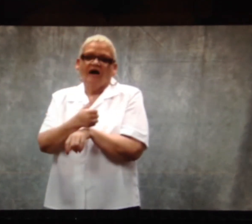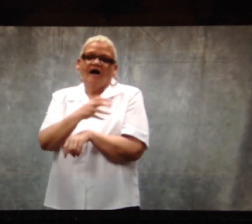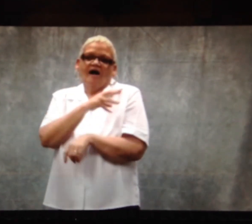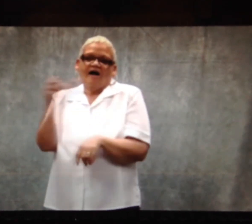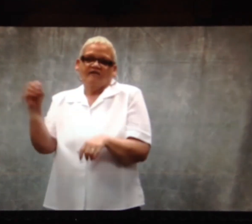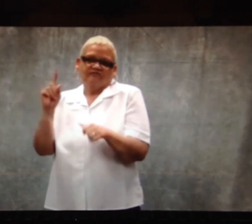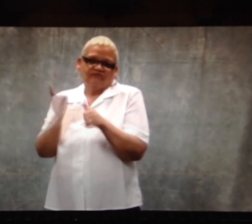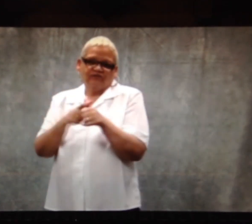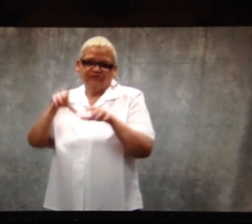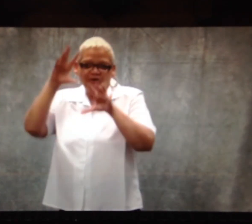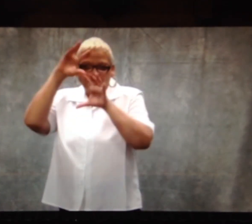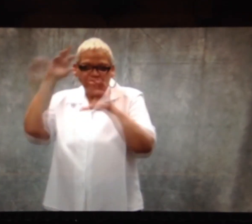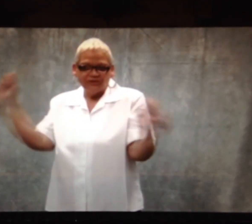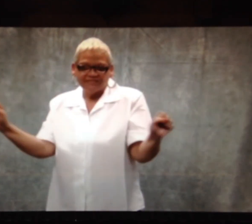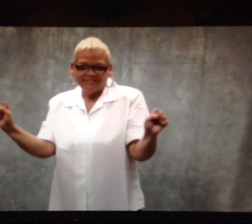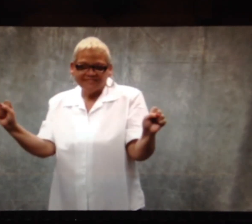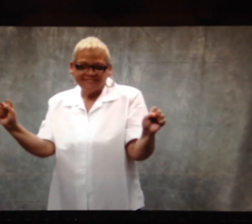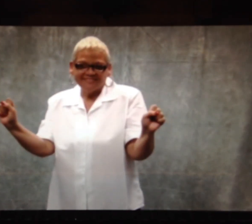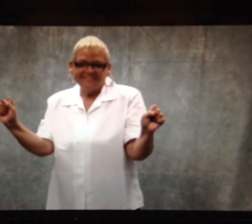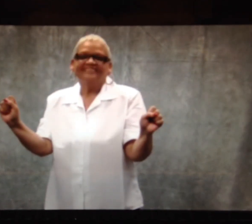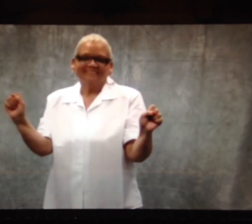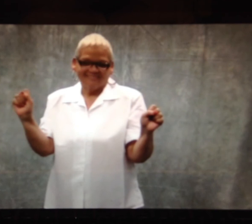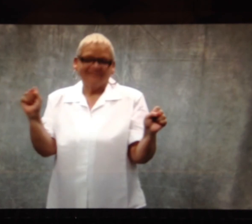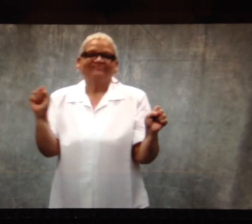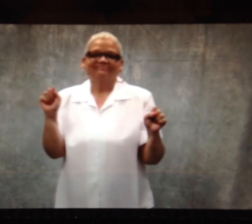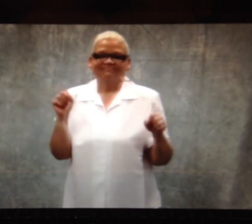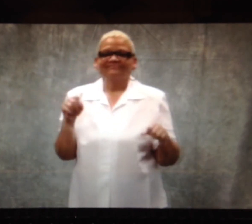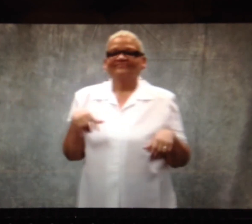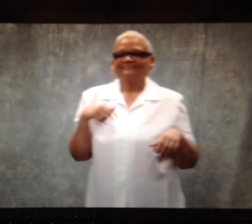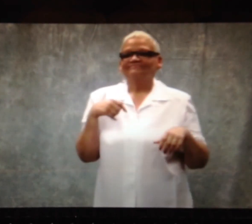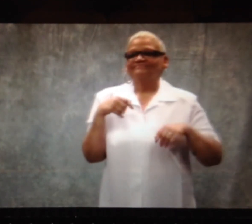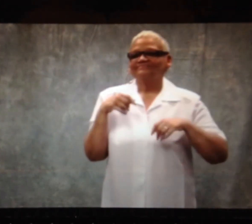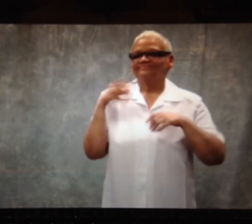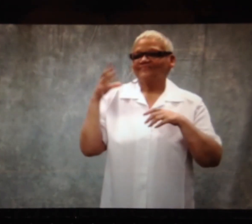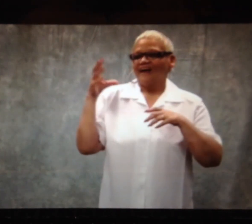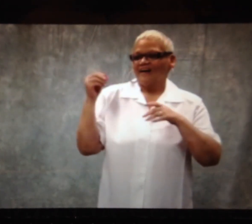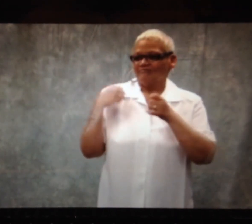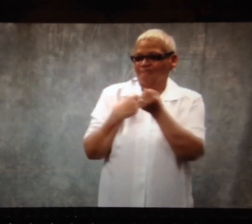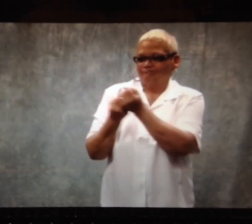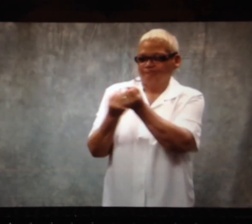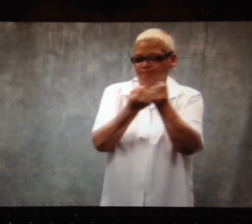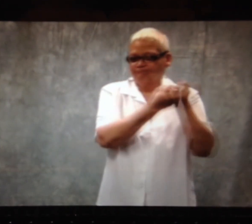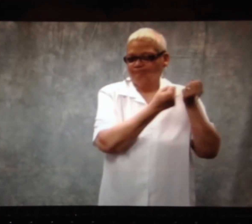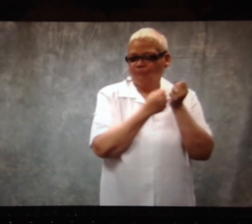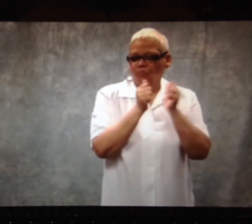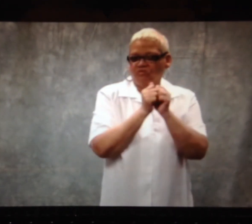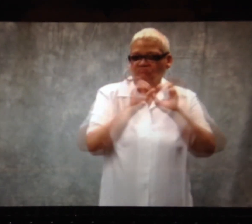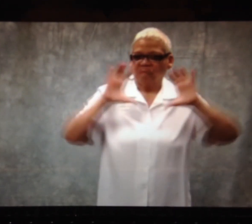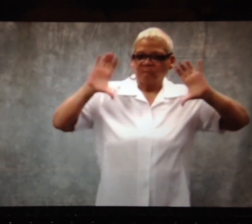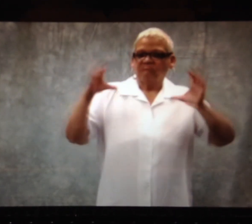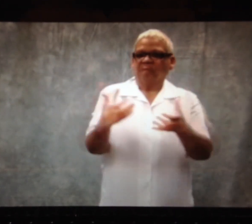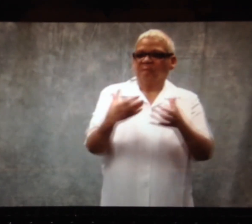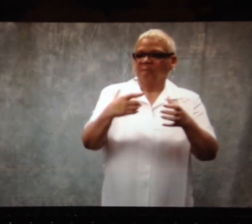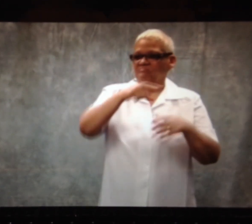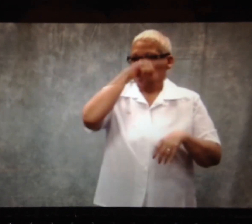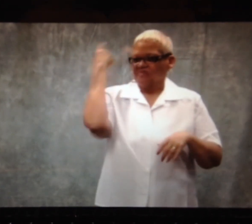helped find and establish, and I was the first president of. So